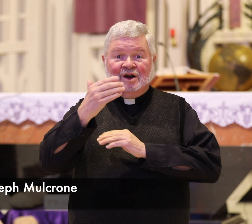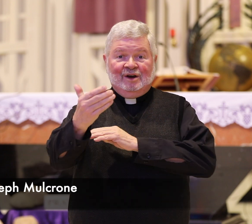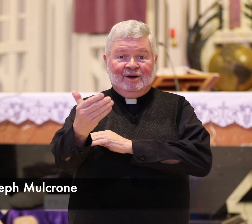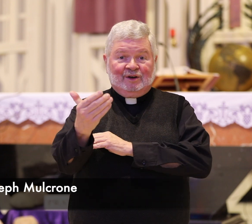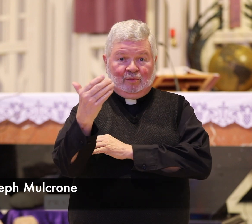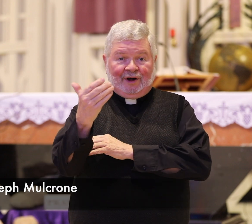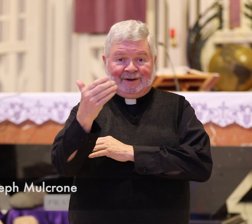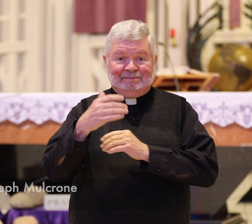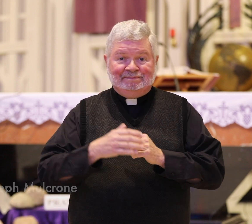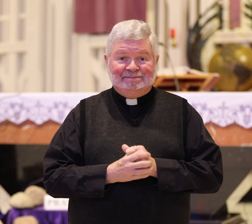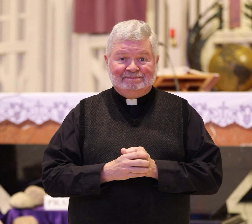Good morning.